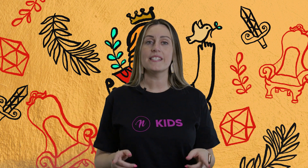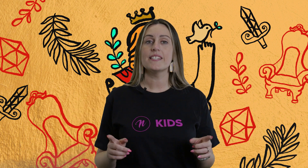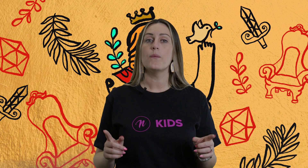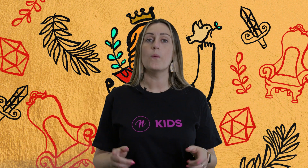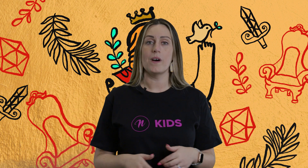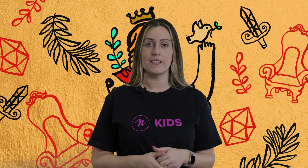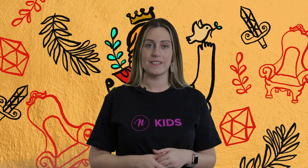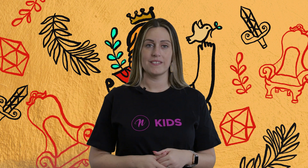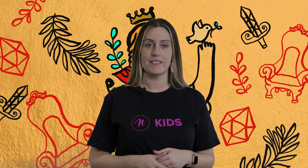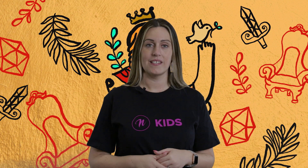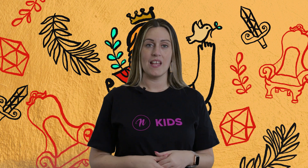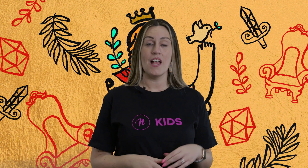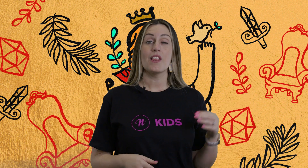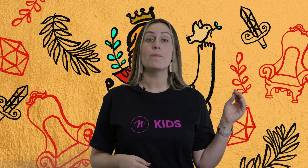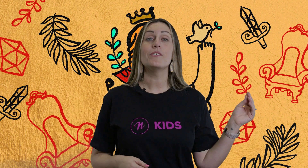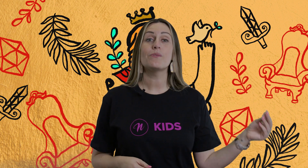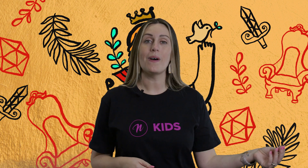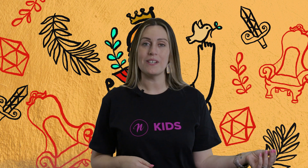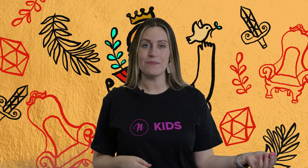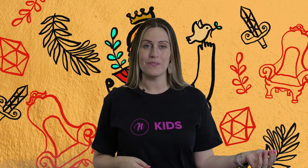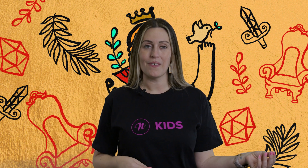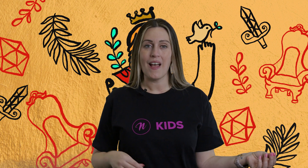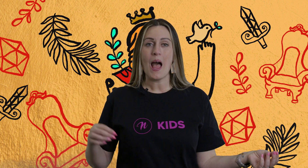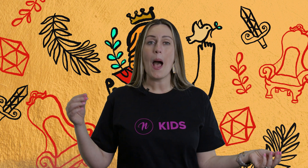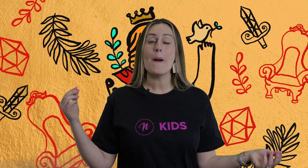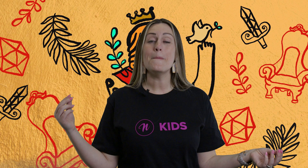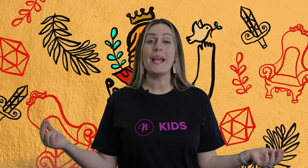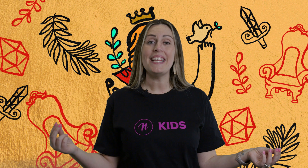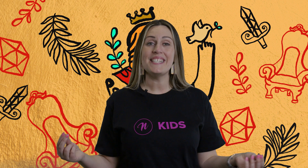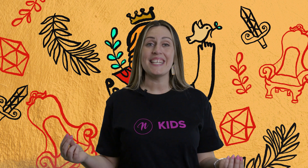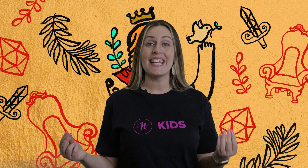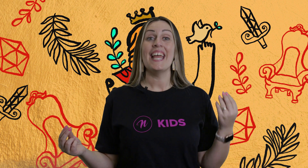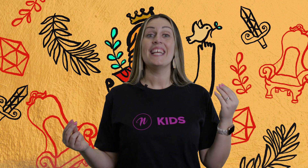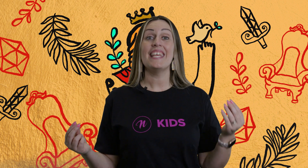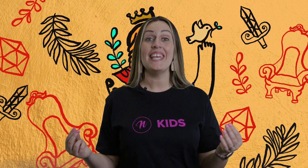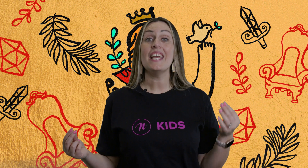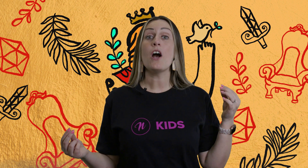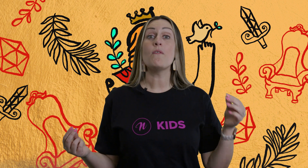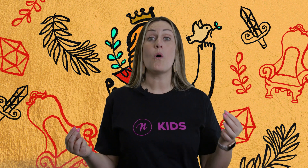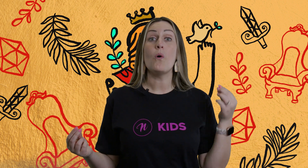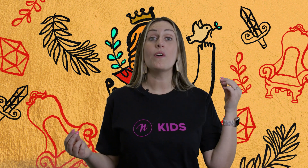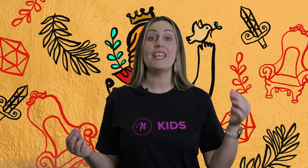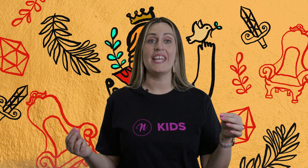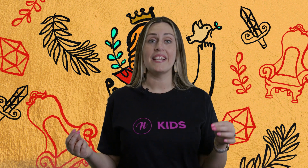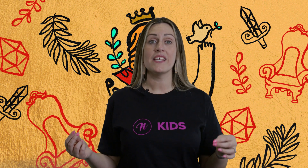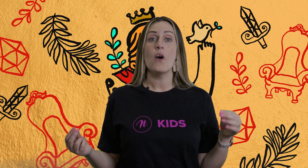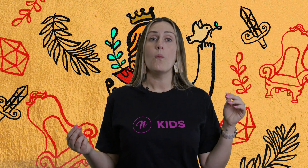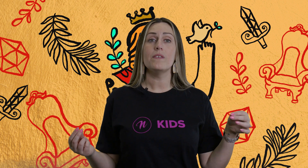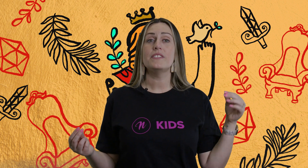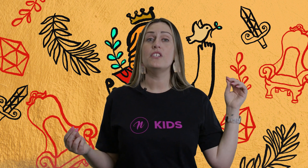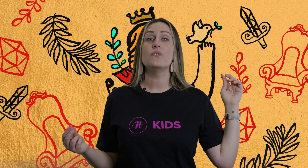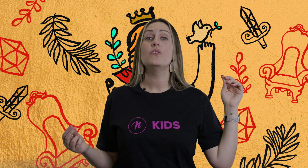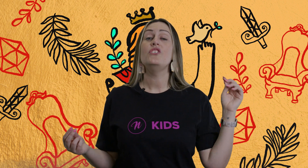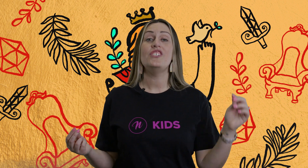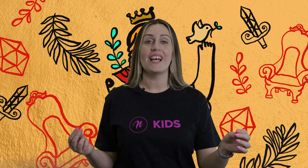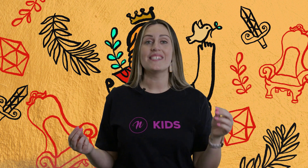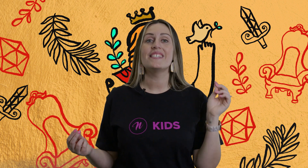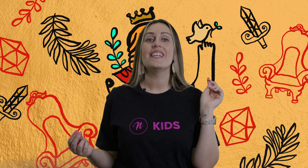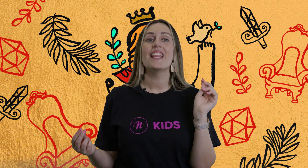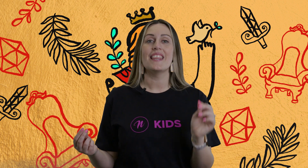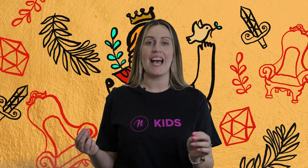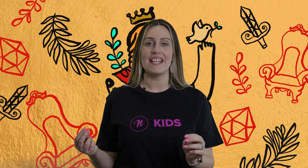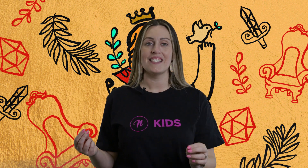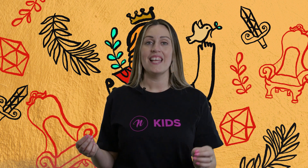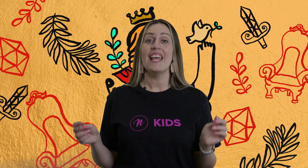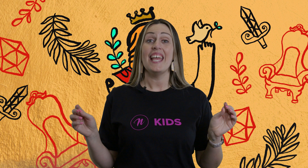Well, guess what? The most wonderful, amazing King of all kings wants to do